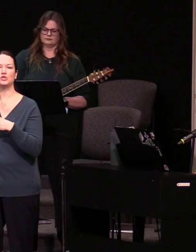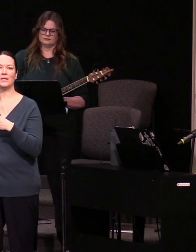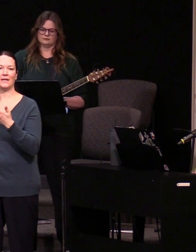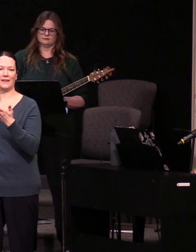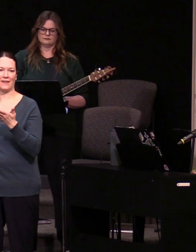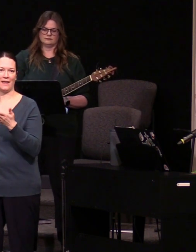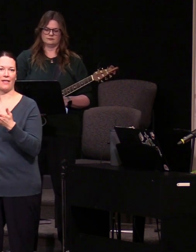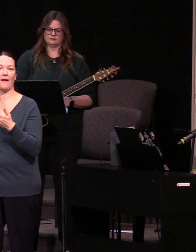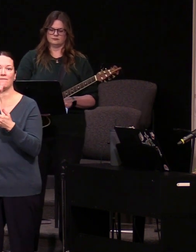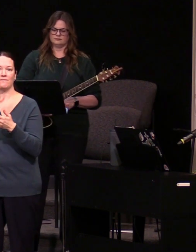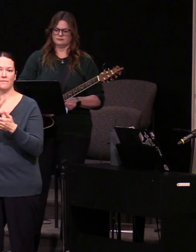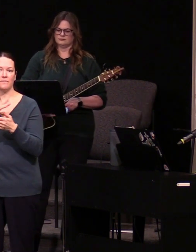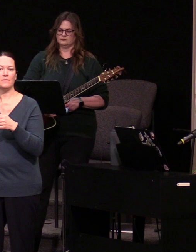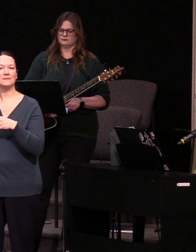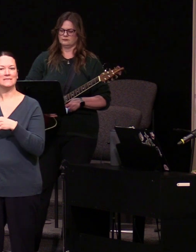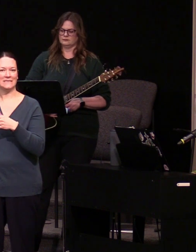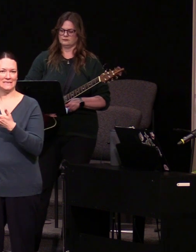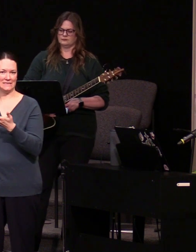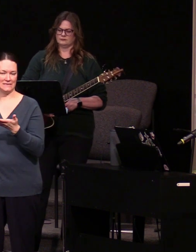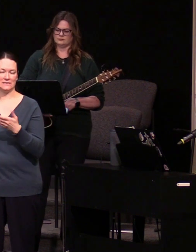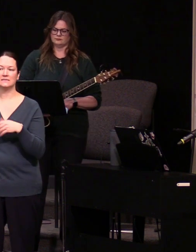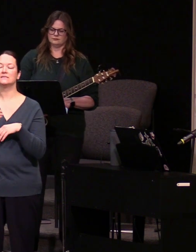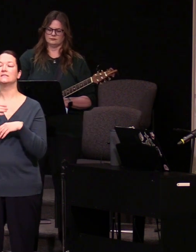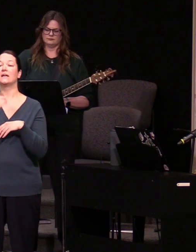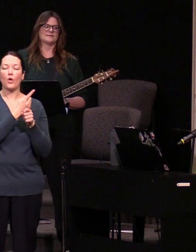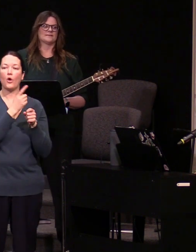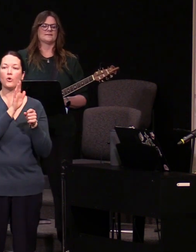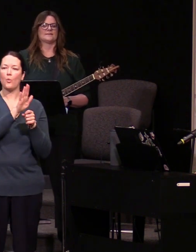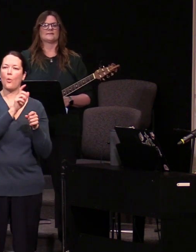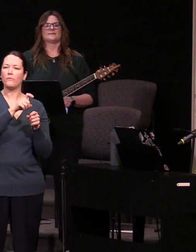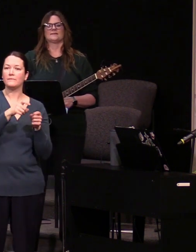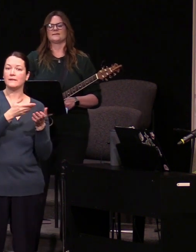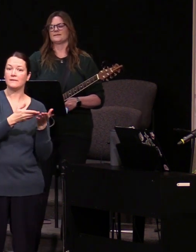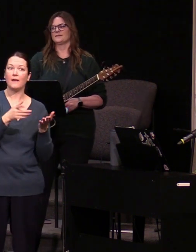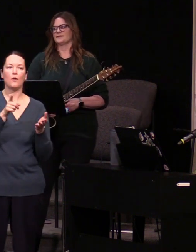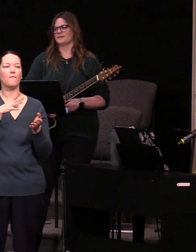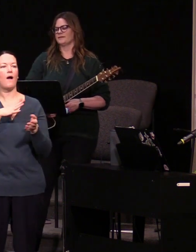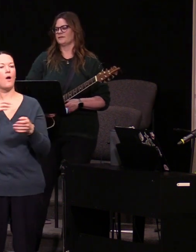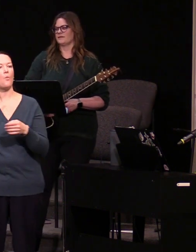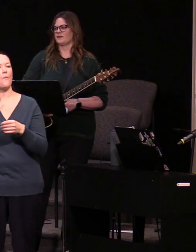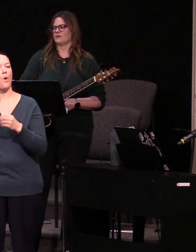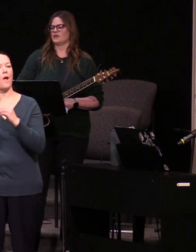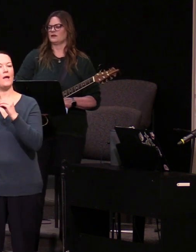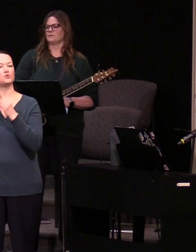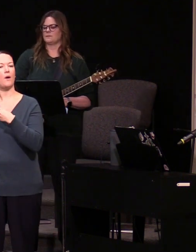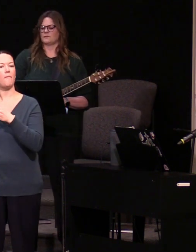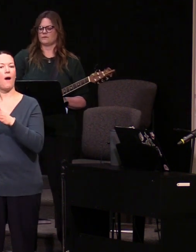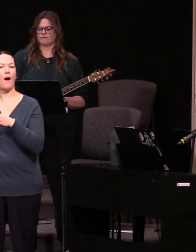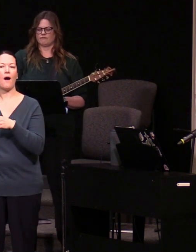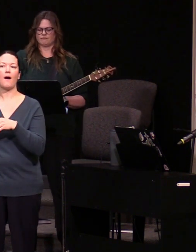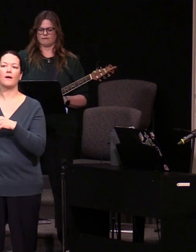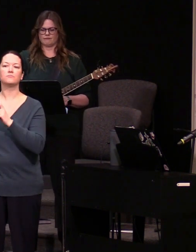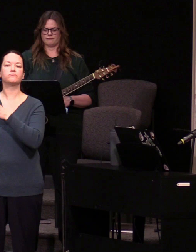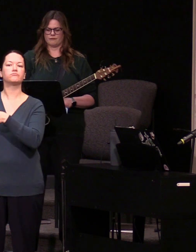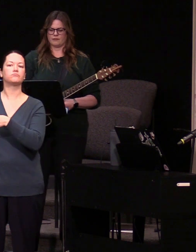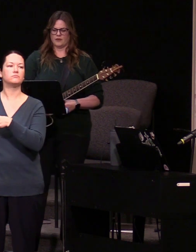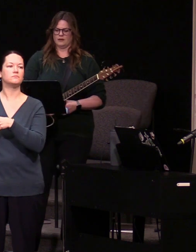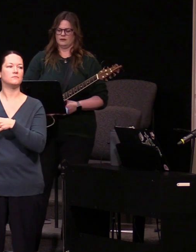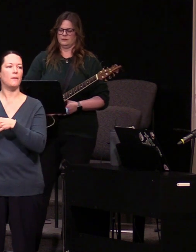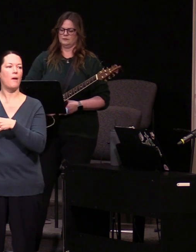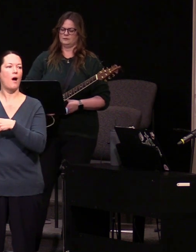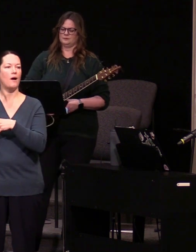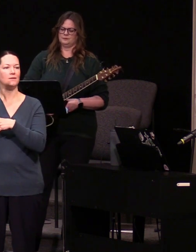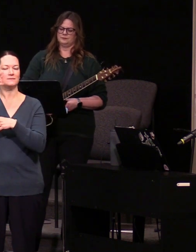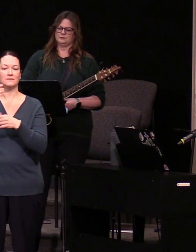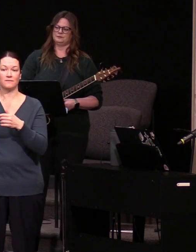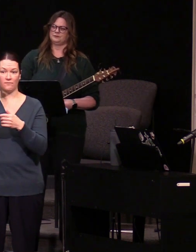items. And so if you're out shopping, pick it up an extra box, drop it in the donation box when